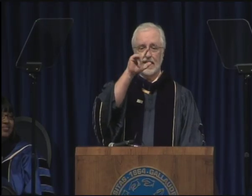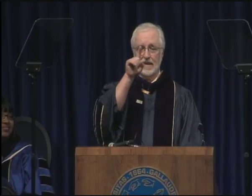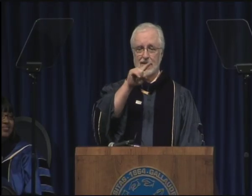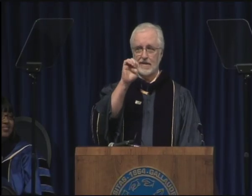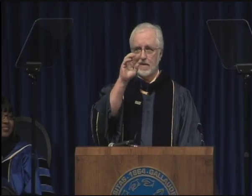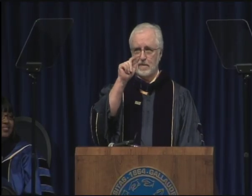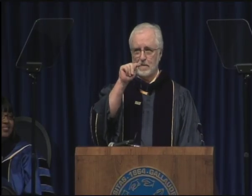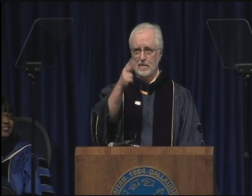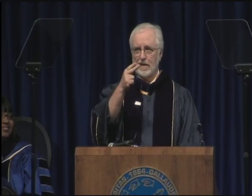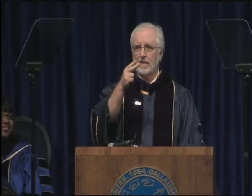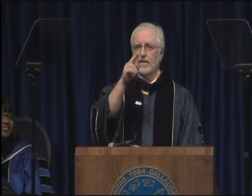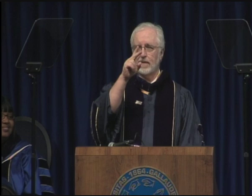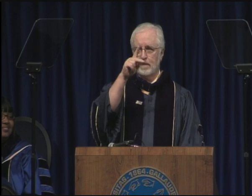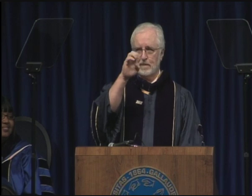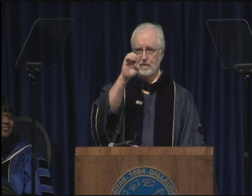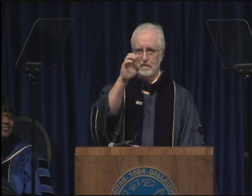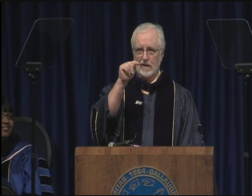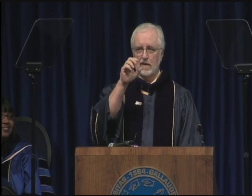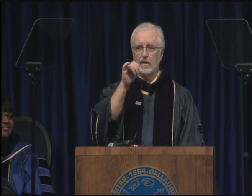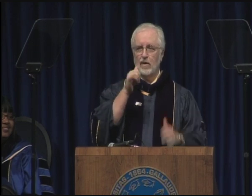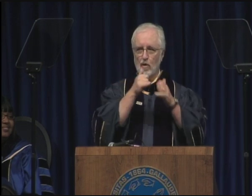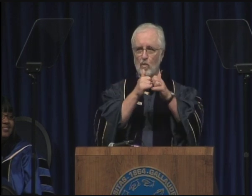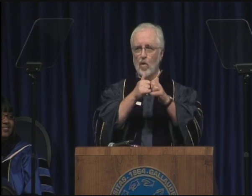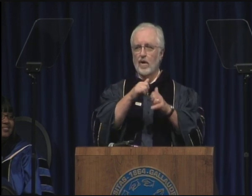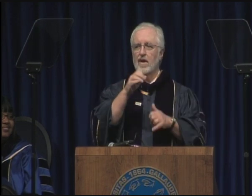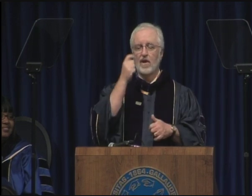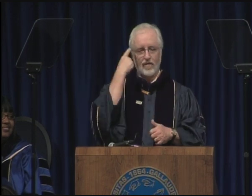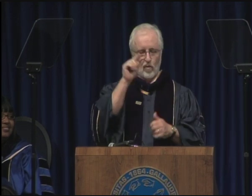The first award is the Elizabeth Peete Award for School Psychology.